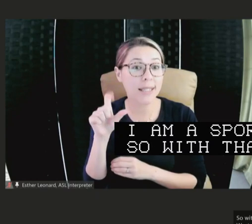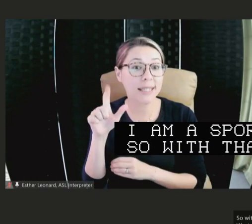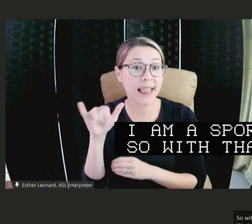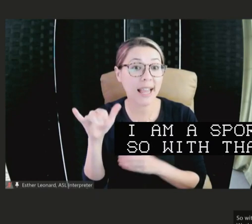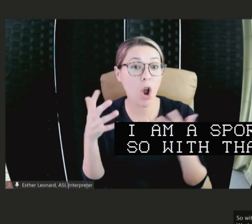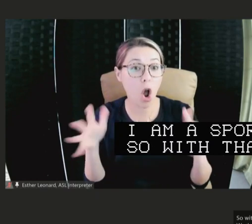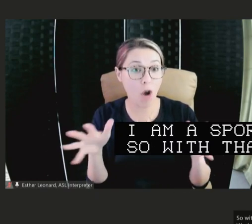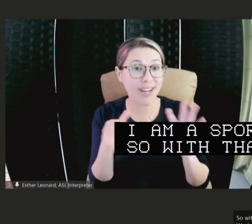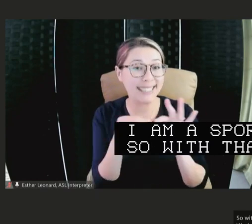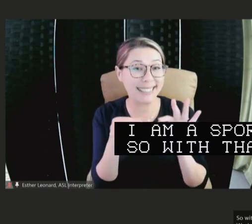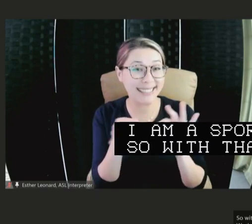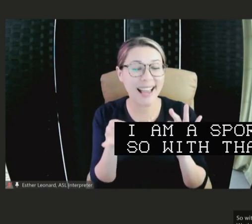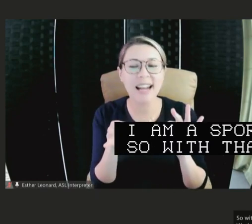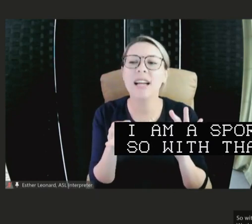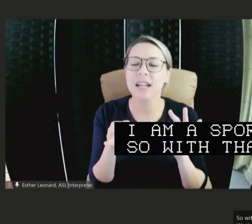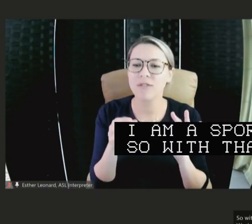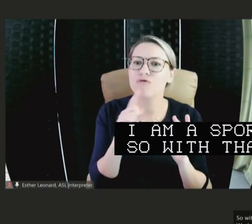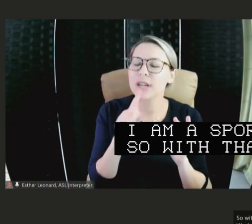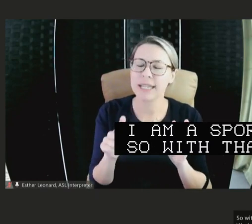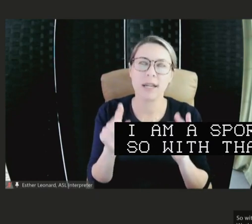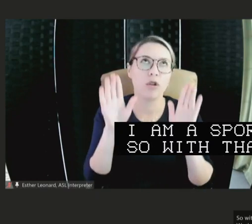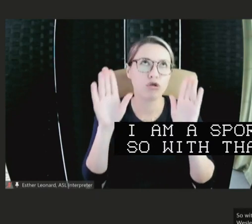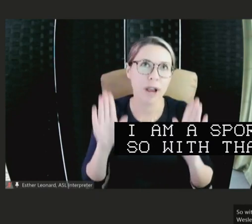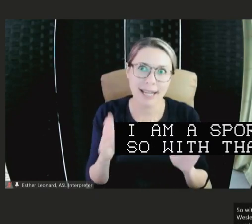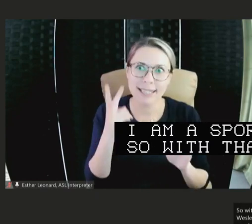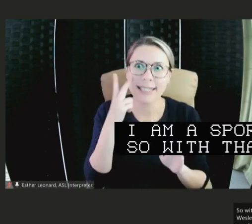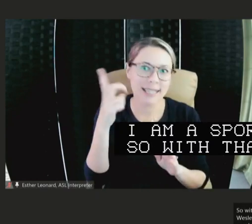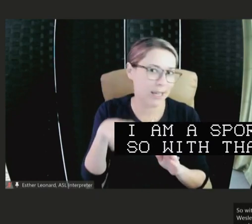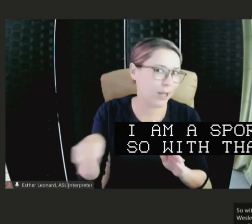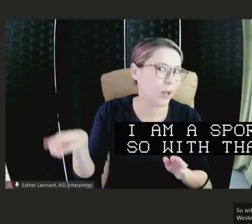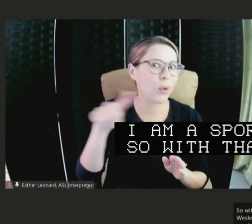referenced, it was so great to see a number of you at the